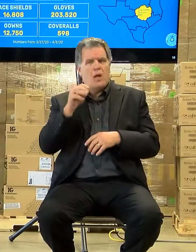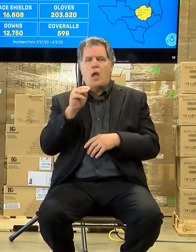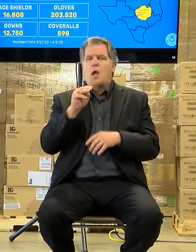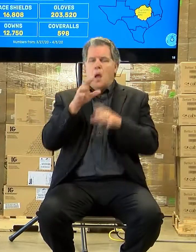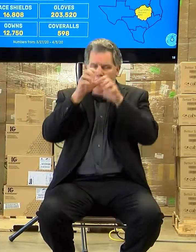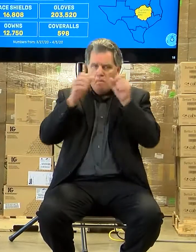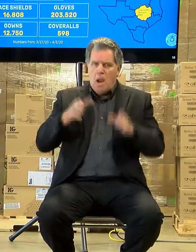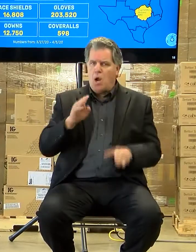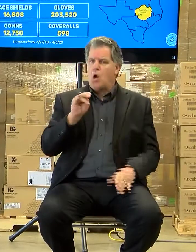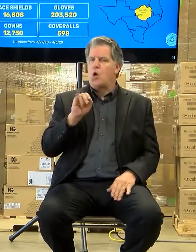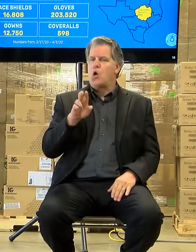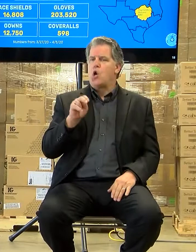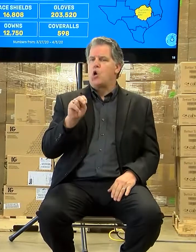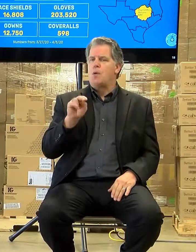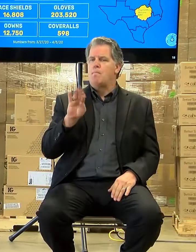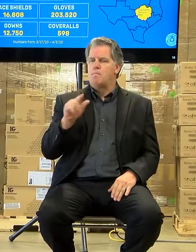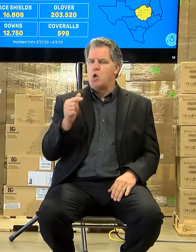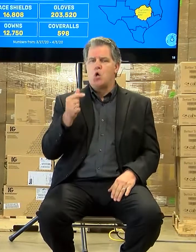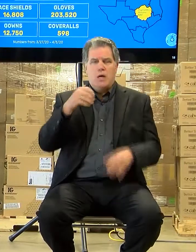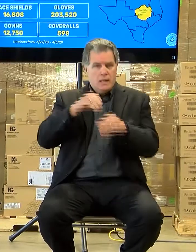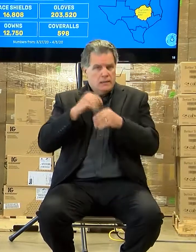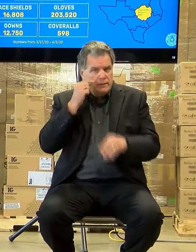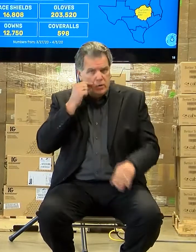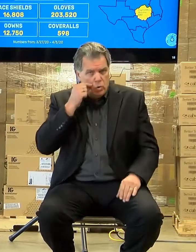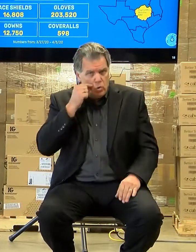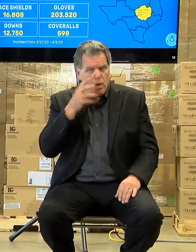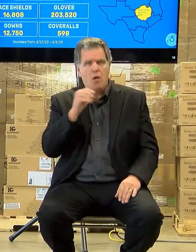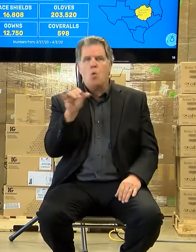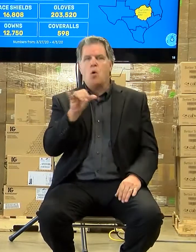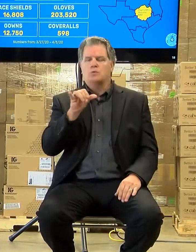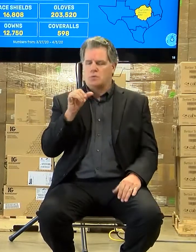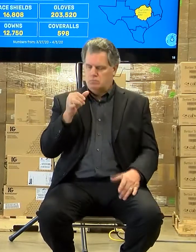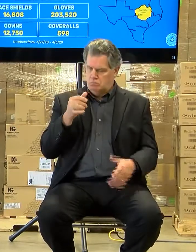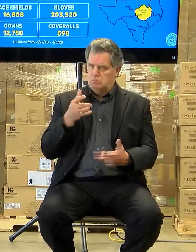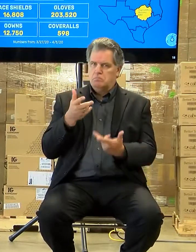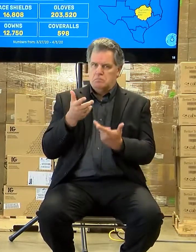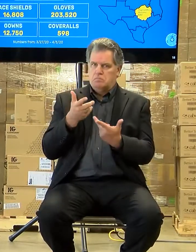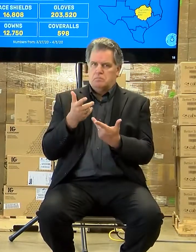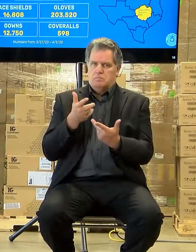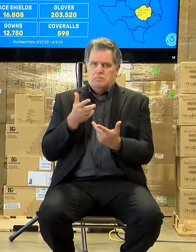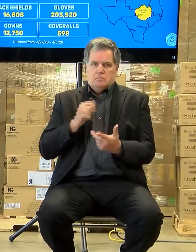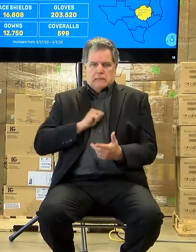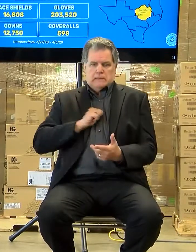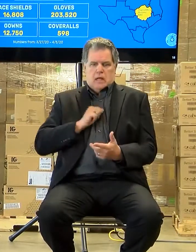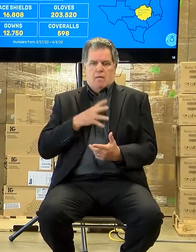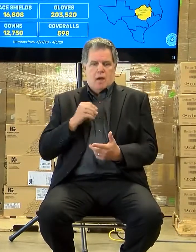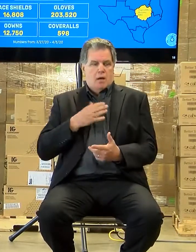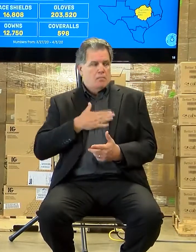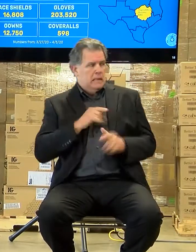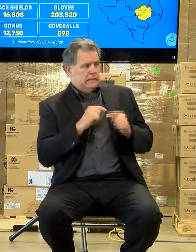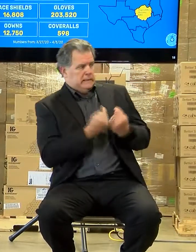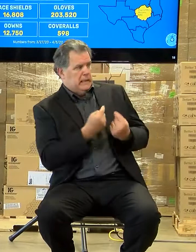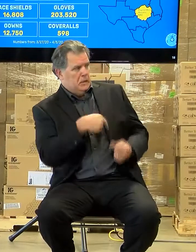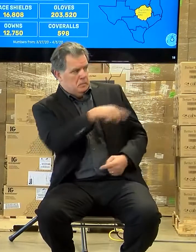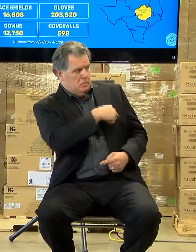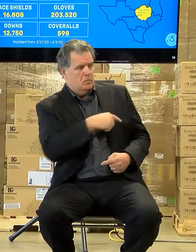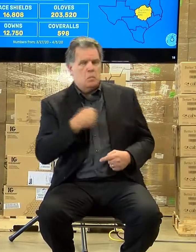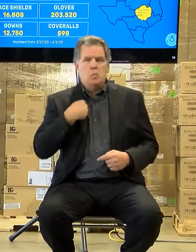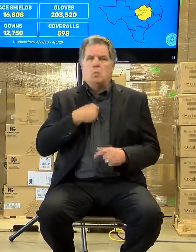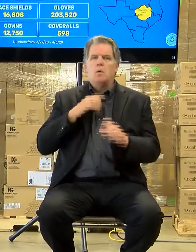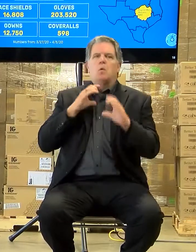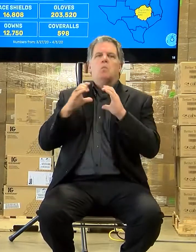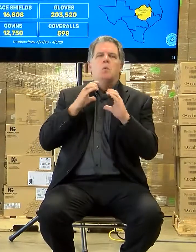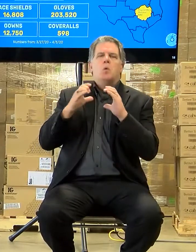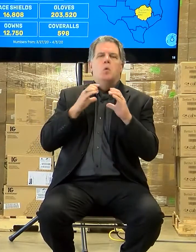Nirenberg in San Antonio, as well as maintaining, whether it be myself or our team, in communications